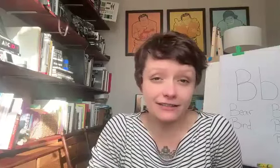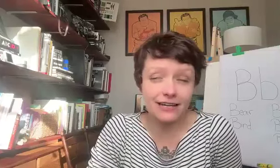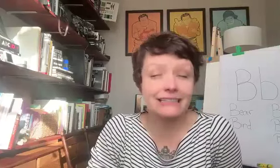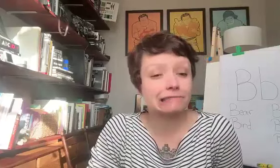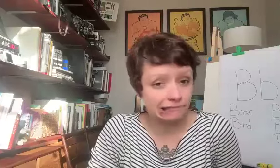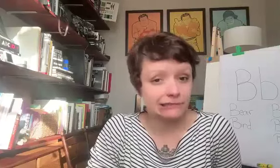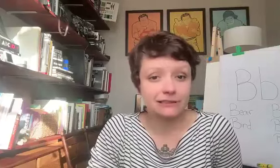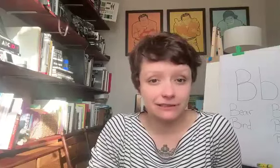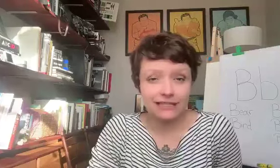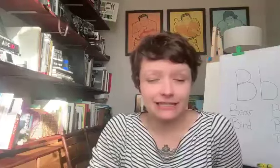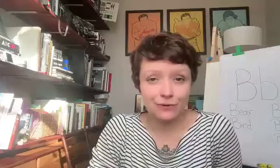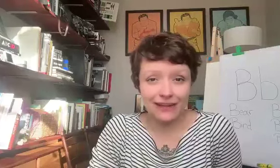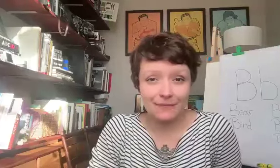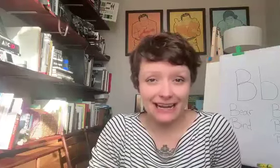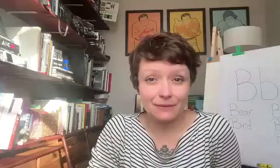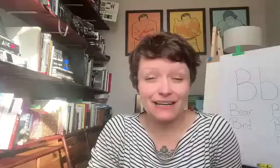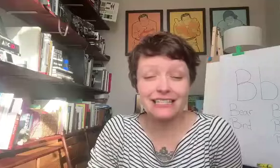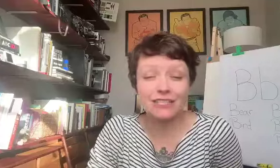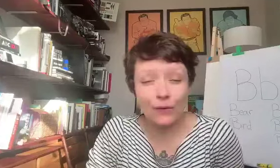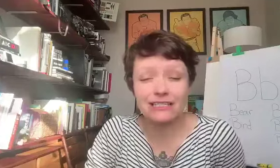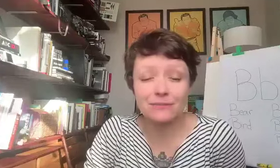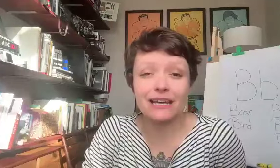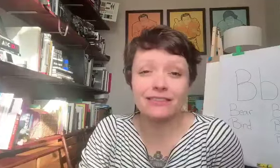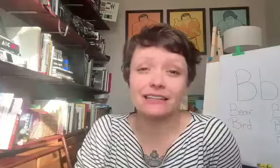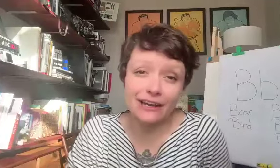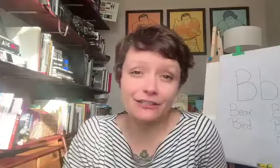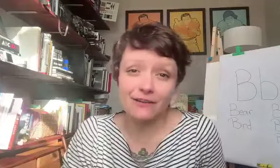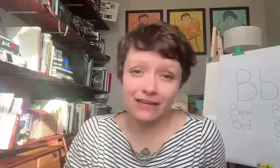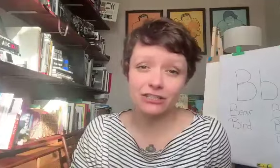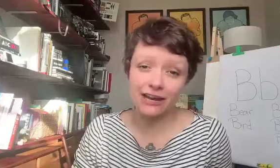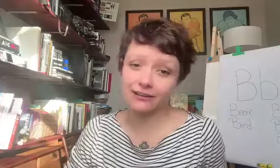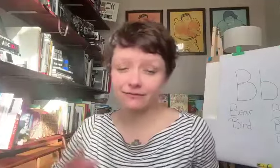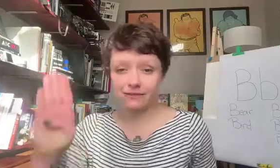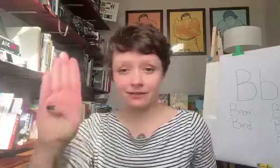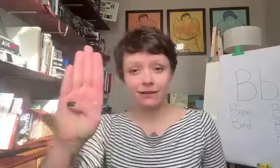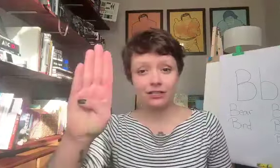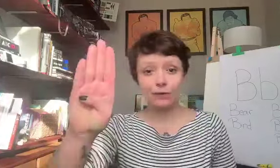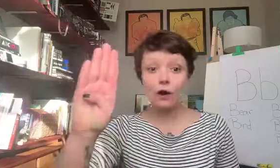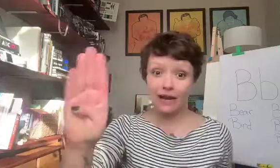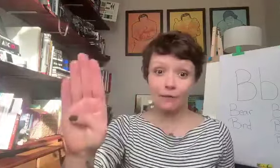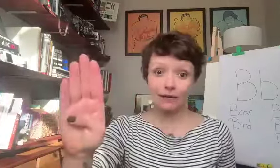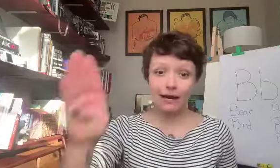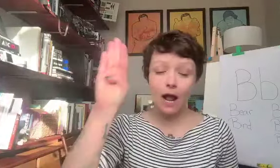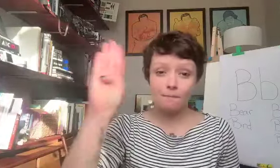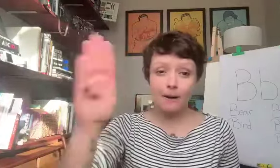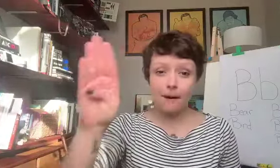letters, this is where they come in handy because it's going to be the letters of each letter. So we know B already, right?